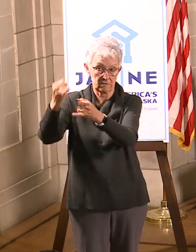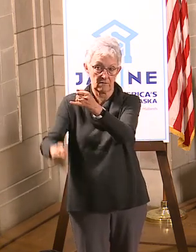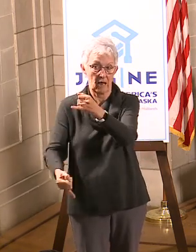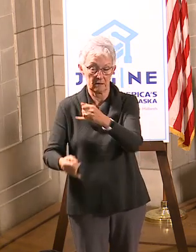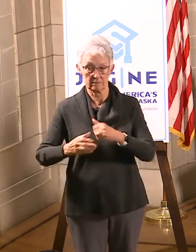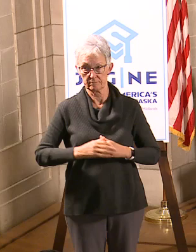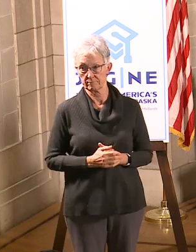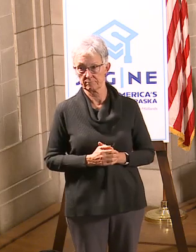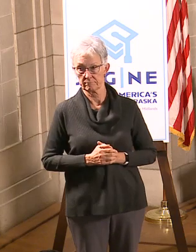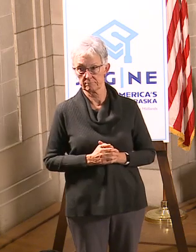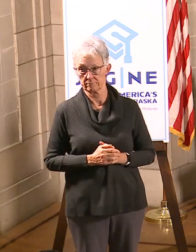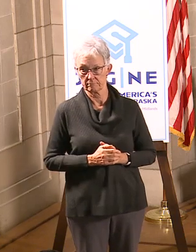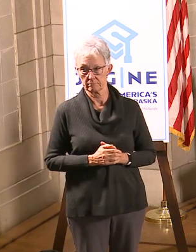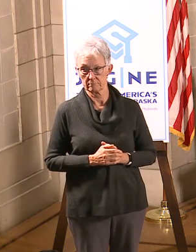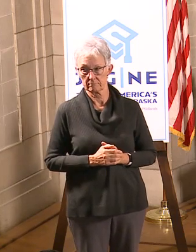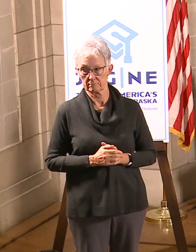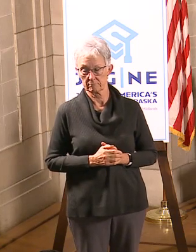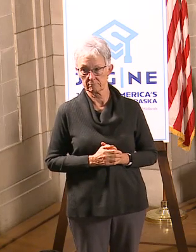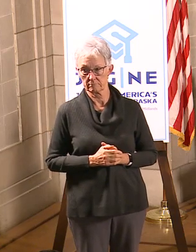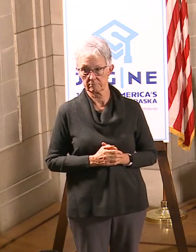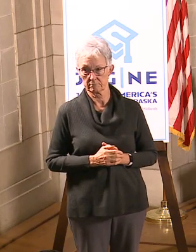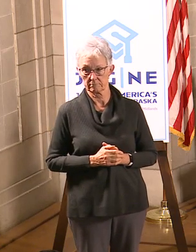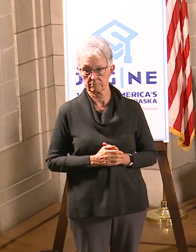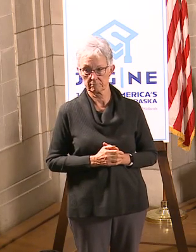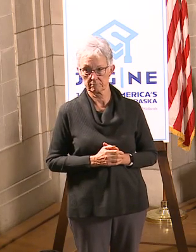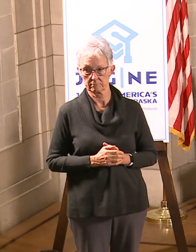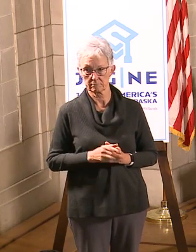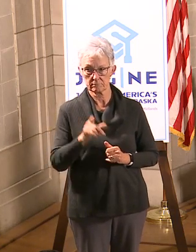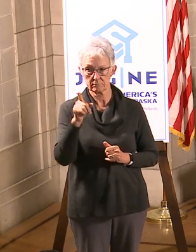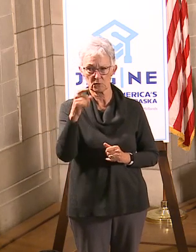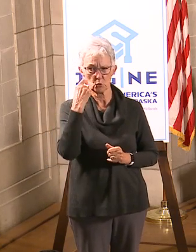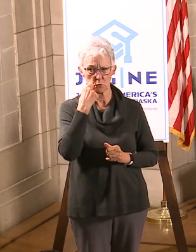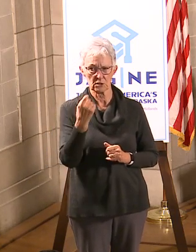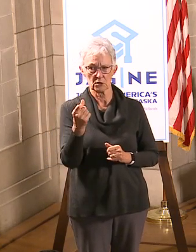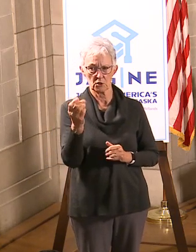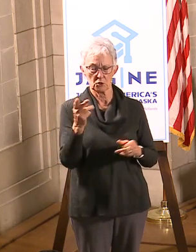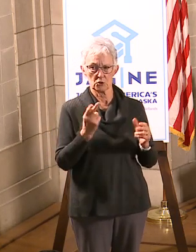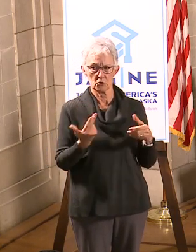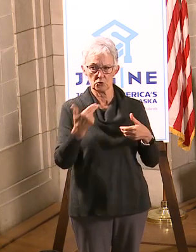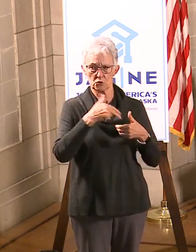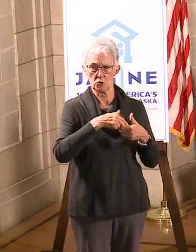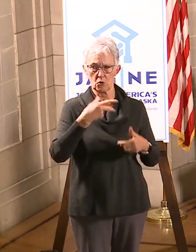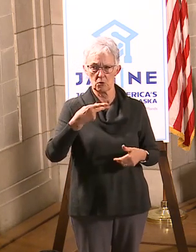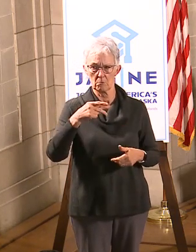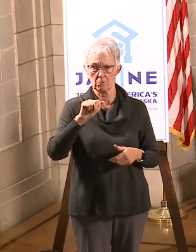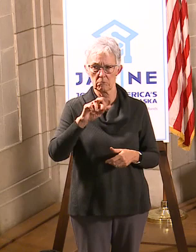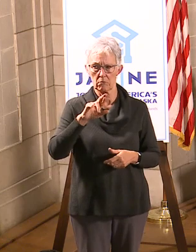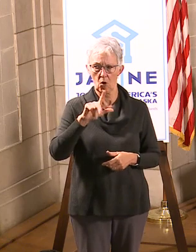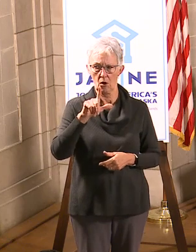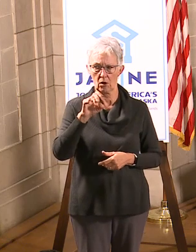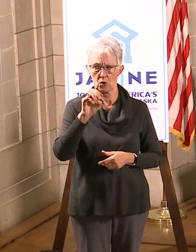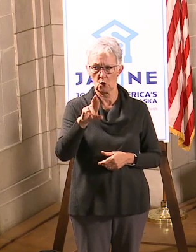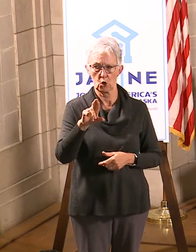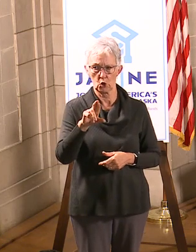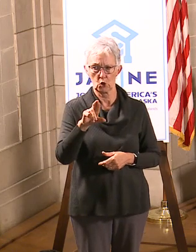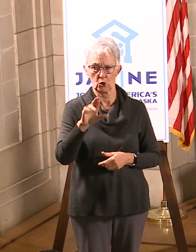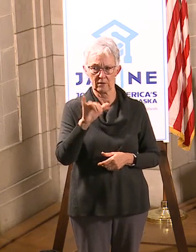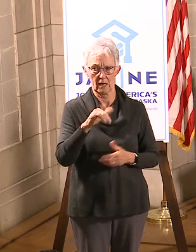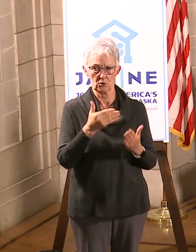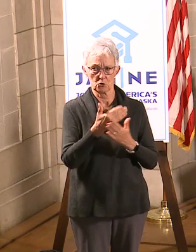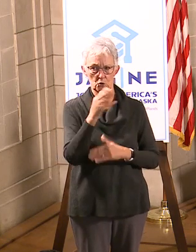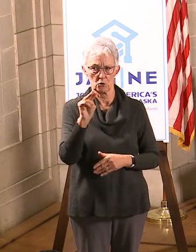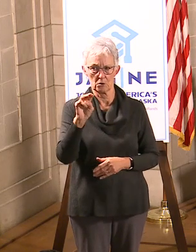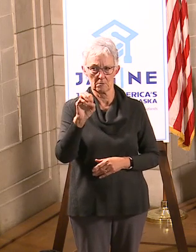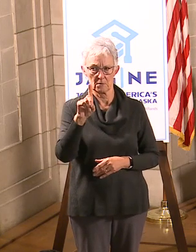you recently joined Parler, the social media app. What was the reason behind that decision? And for folks in Nebraska who may not